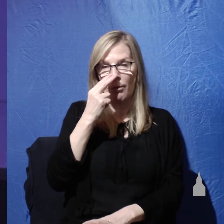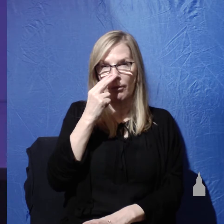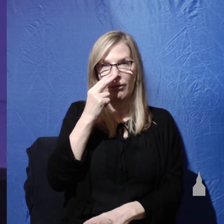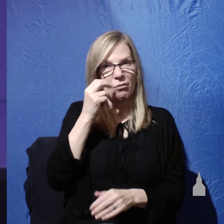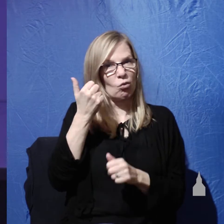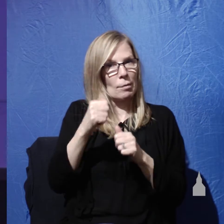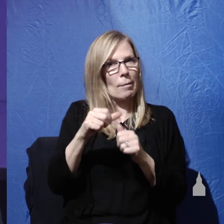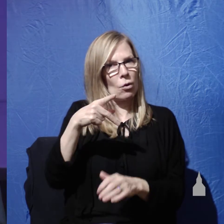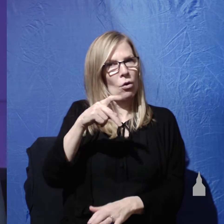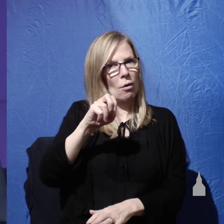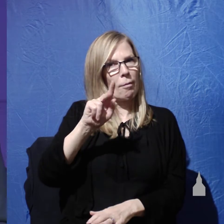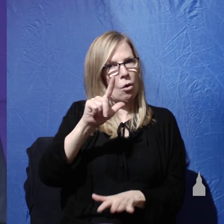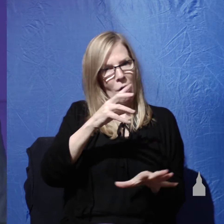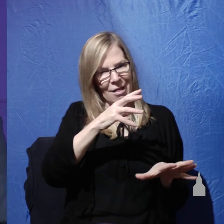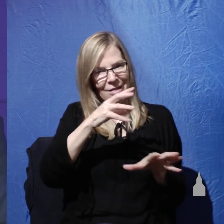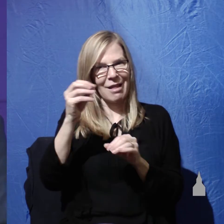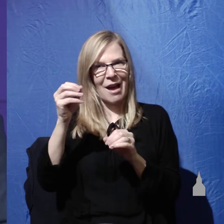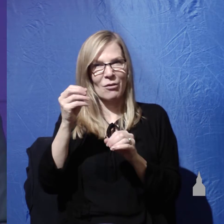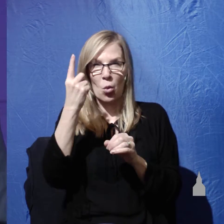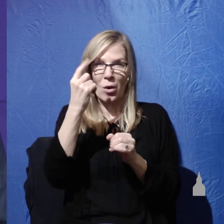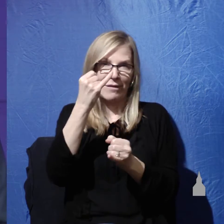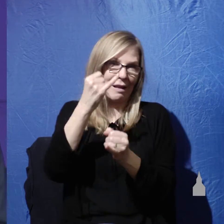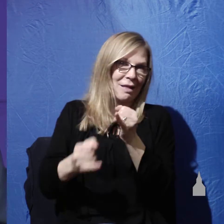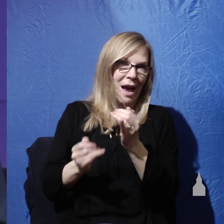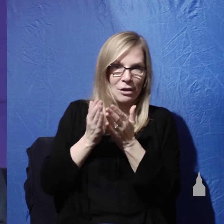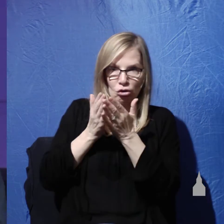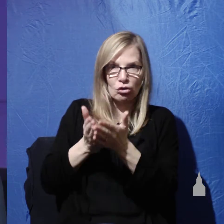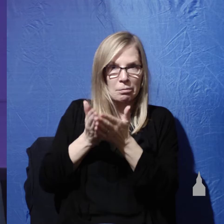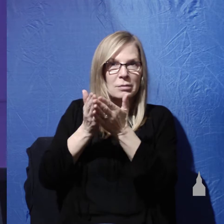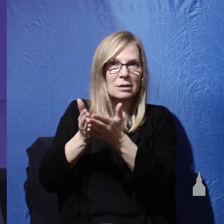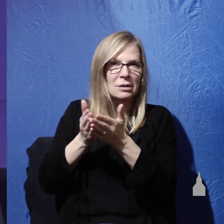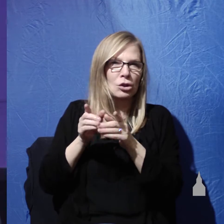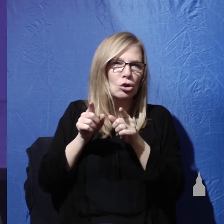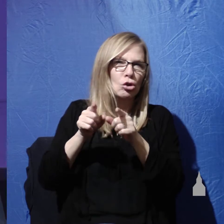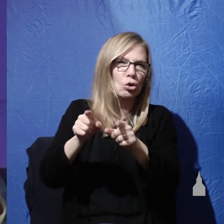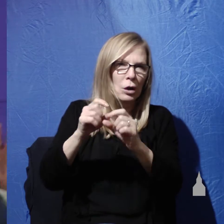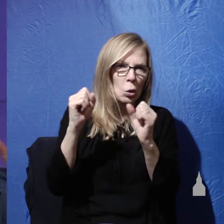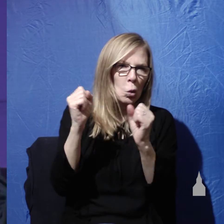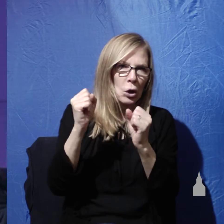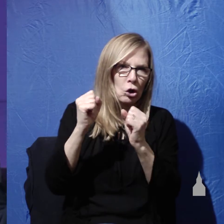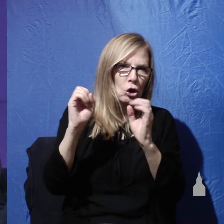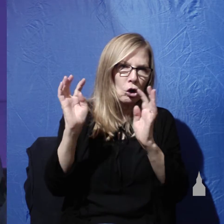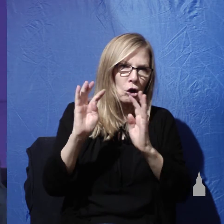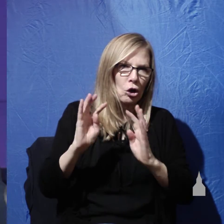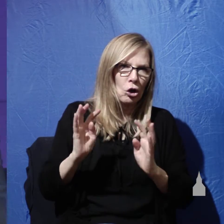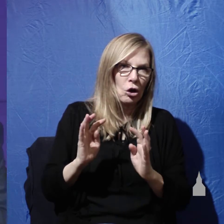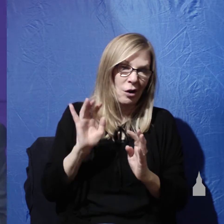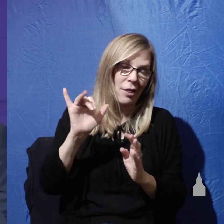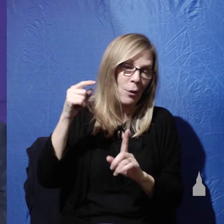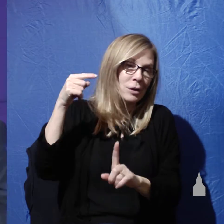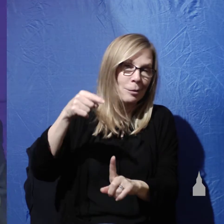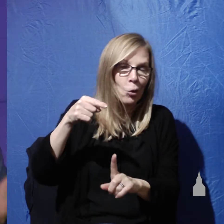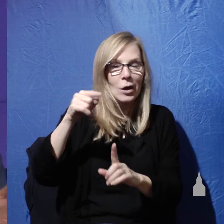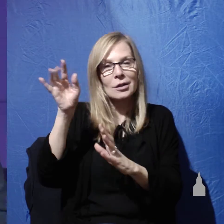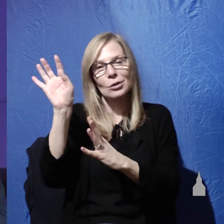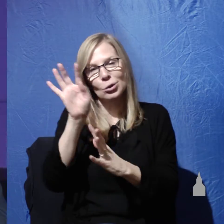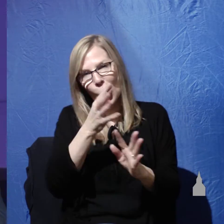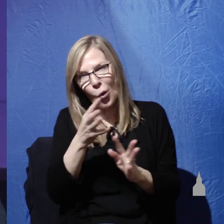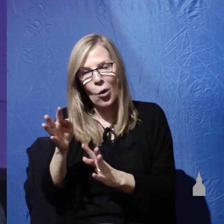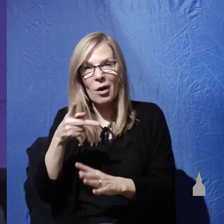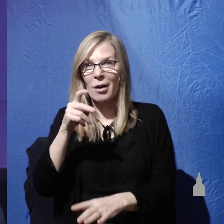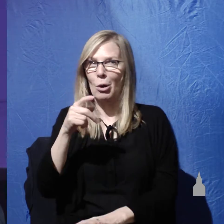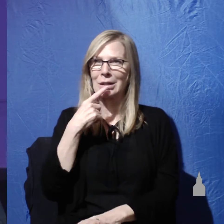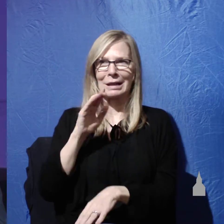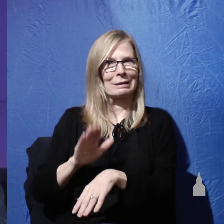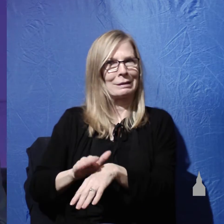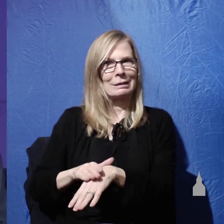from Israel on one of the last ships sailing during the winter season. I mean, that's the whole point of why there was a storm, and Paul said,